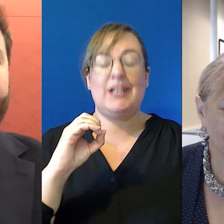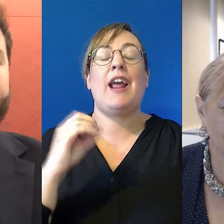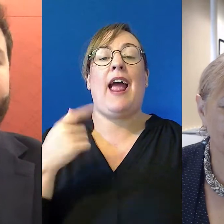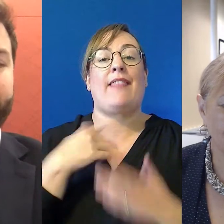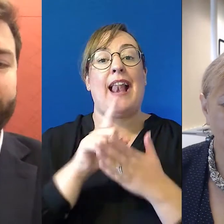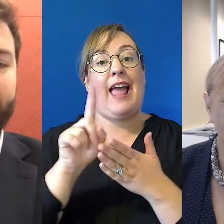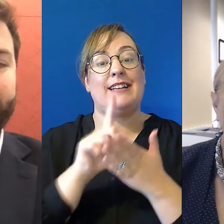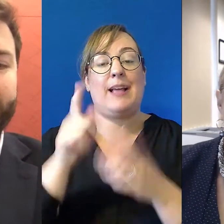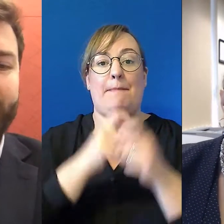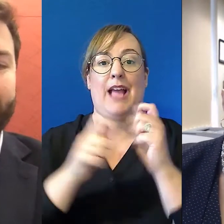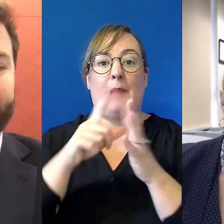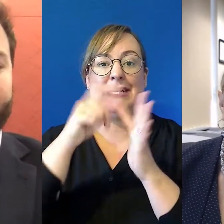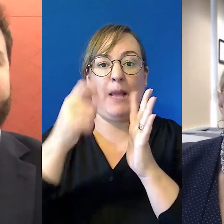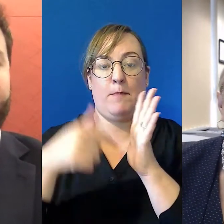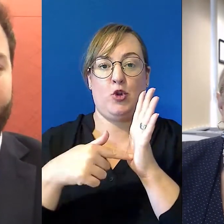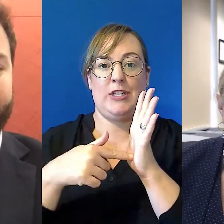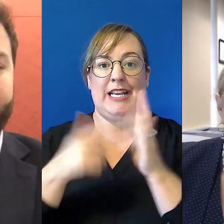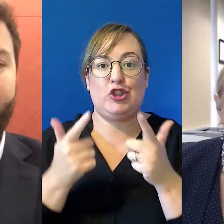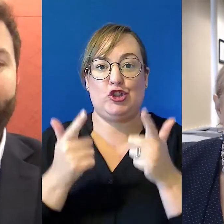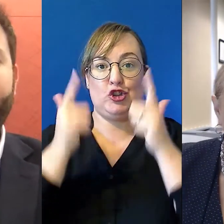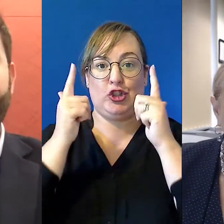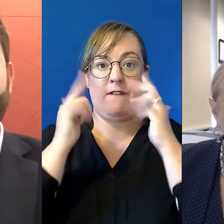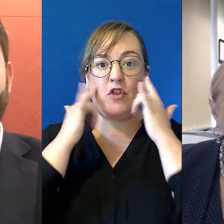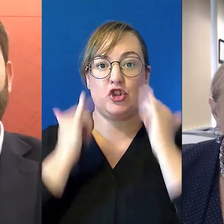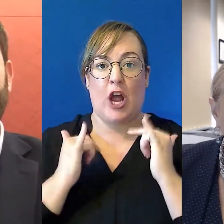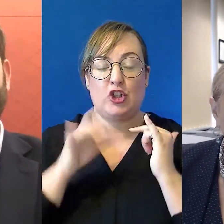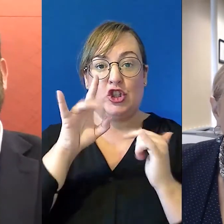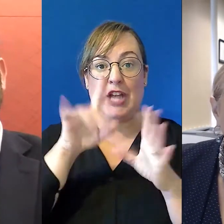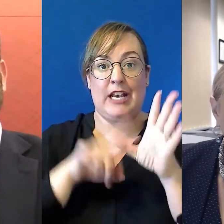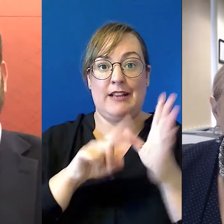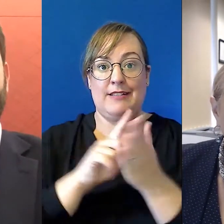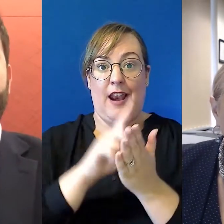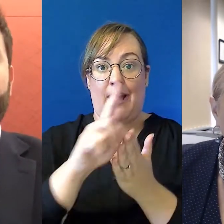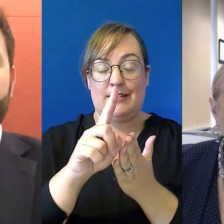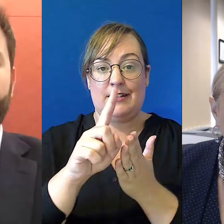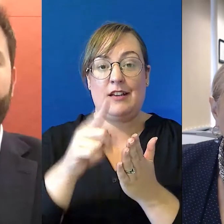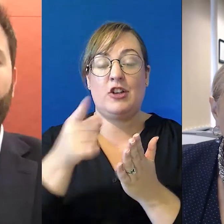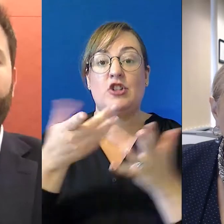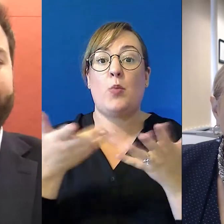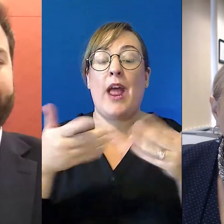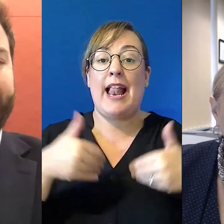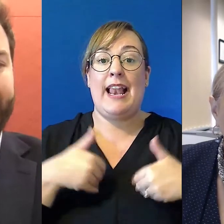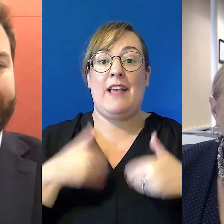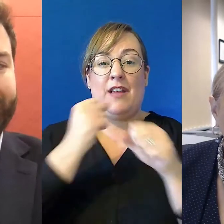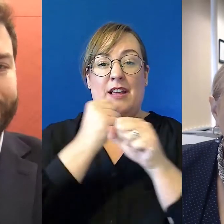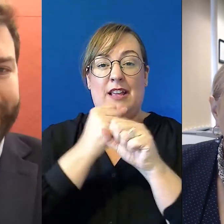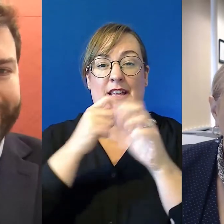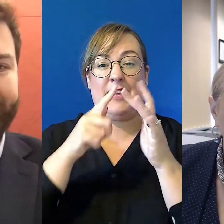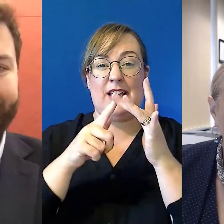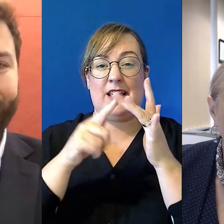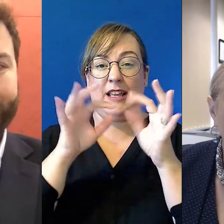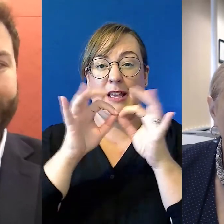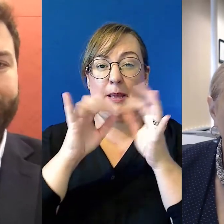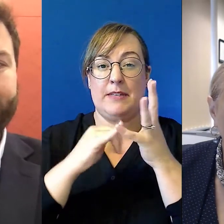Deputy Chief Judge 10 years after that. And she's located in Gisborne. What I understand, I haven't been